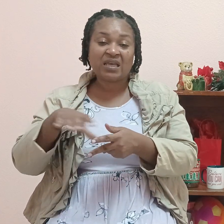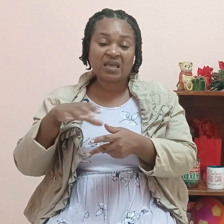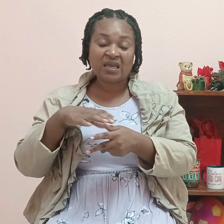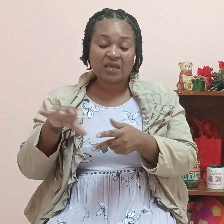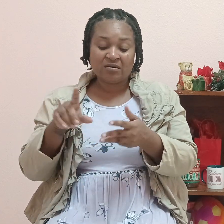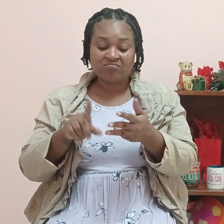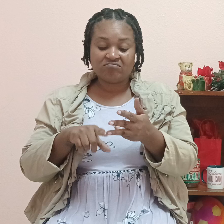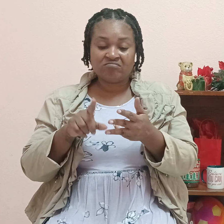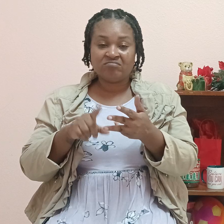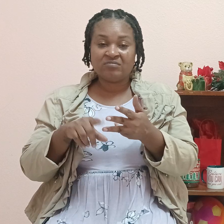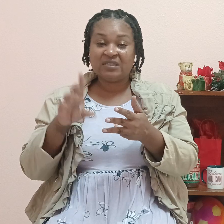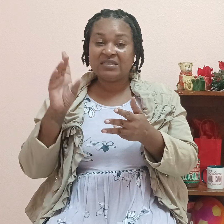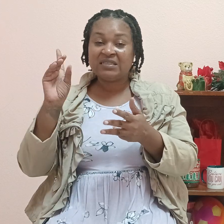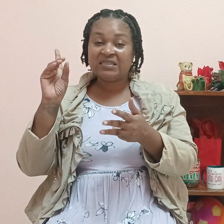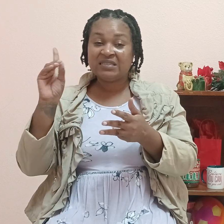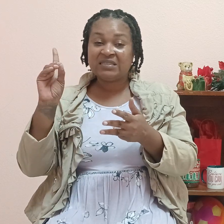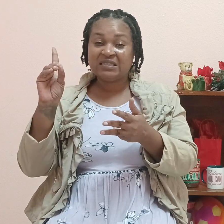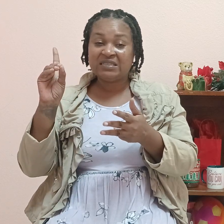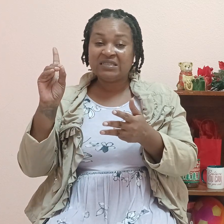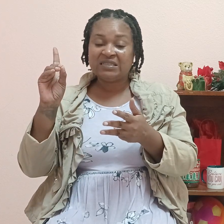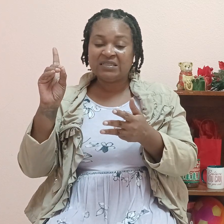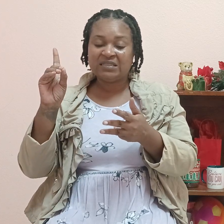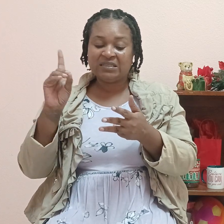D, pumpkin pie?